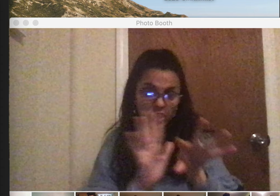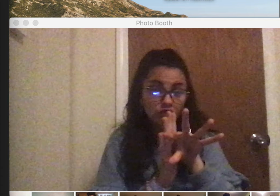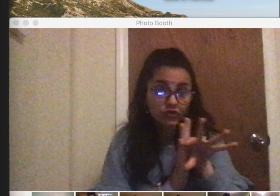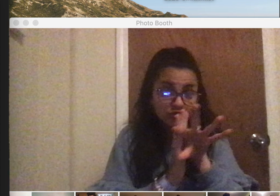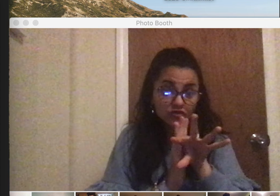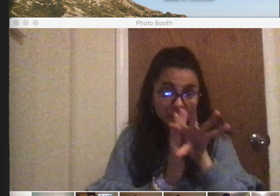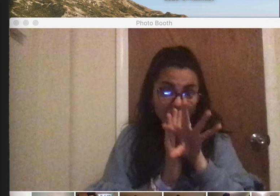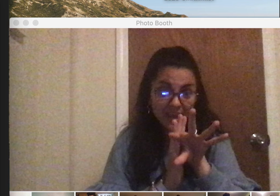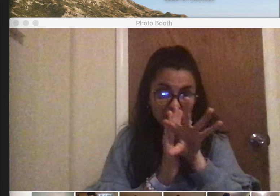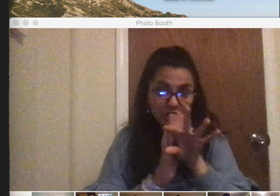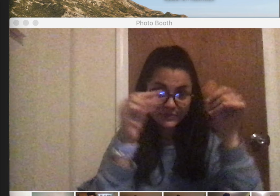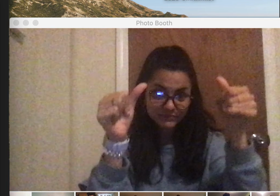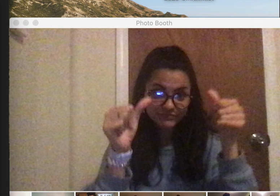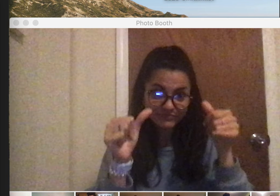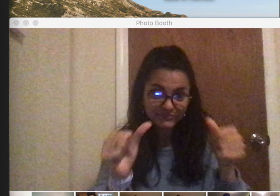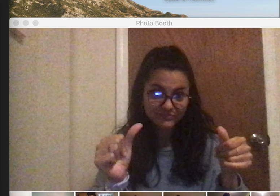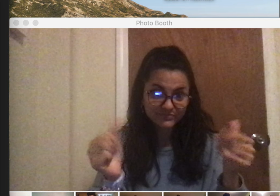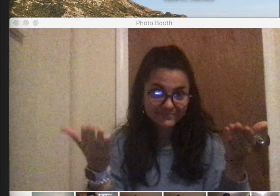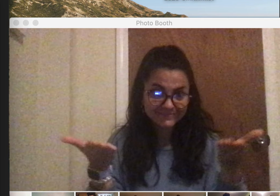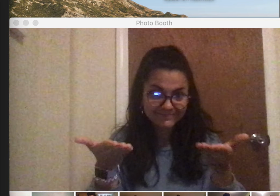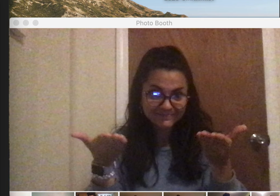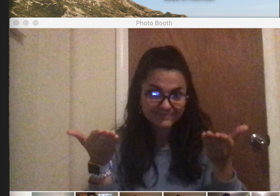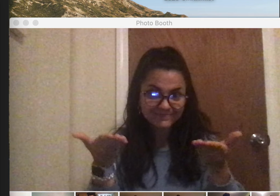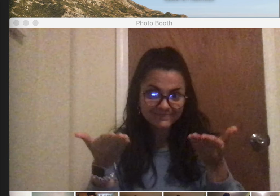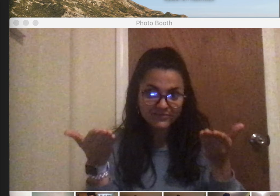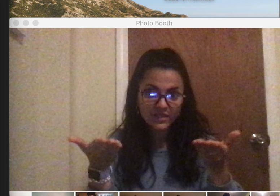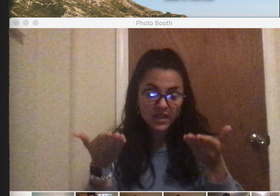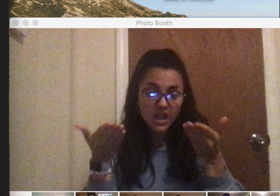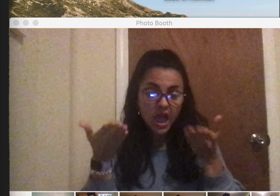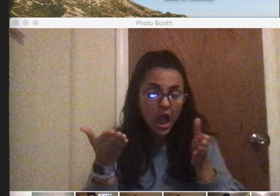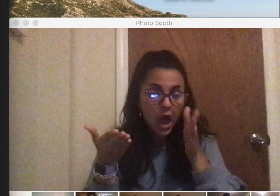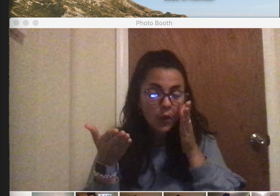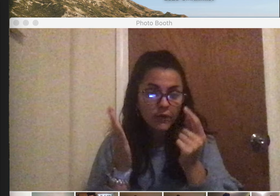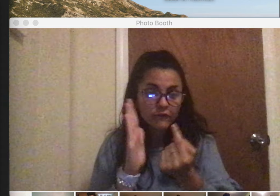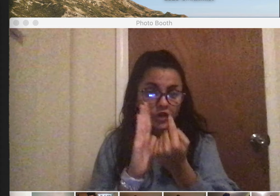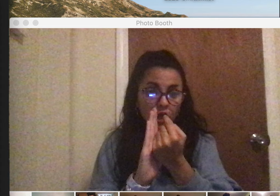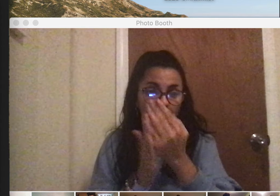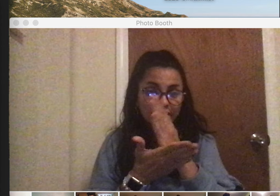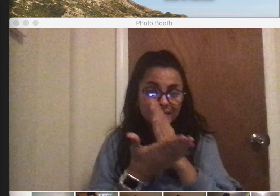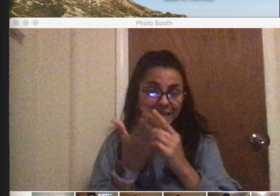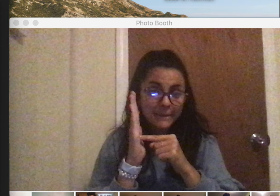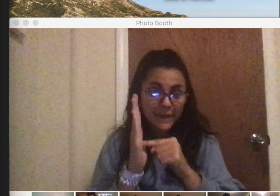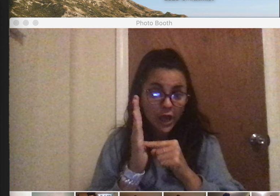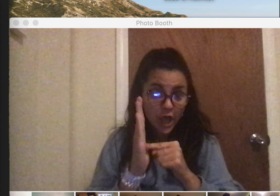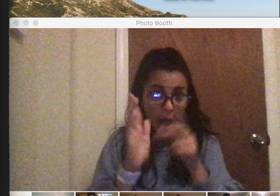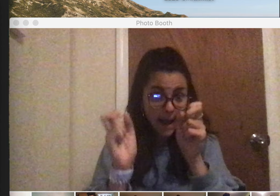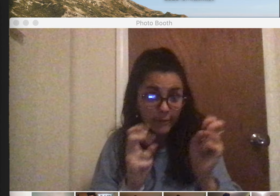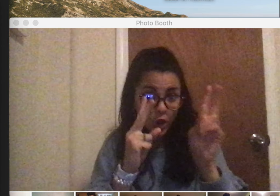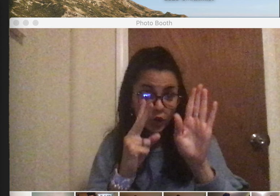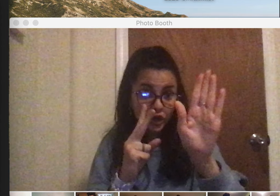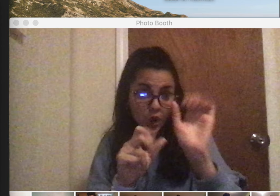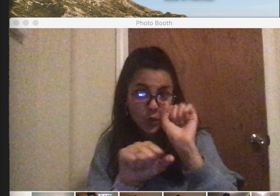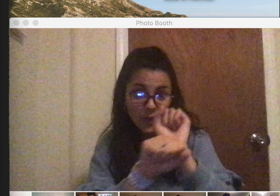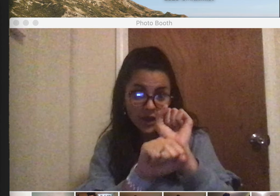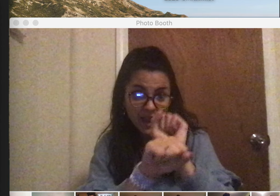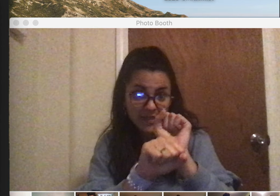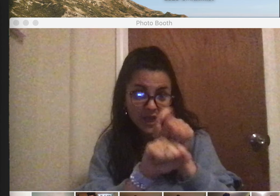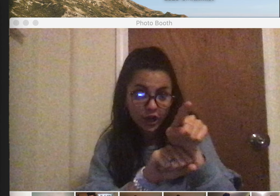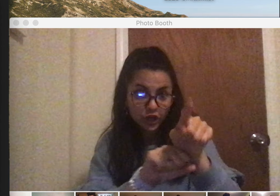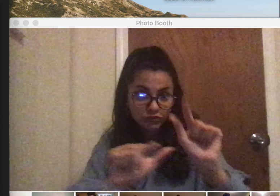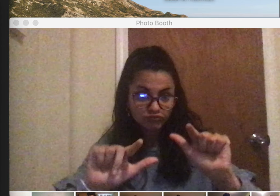Yeah, I'll just go through some examples with you. You can upload your work and then I'll leave you with the homework sheet. All right, let's